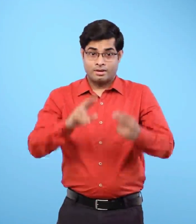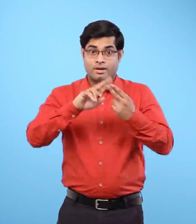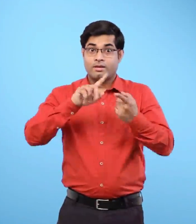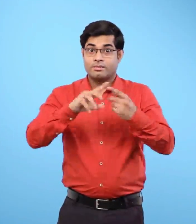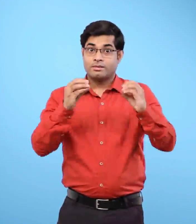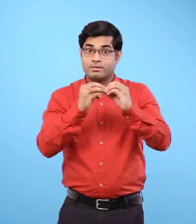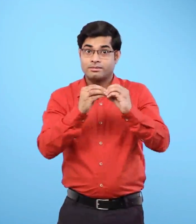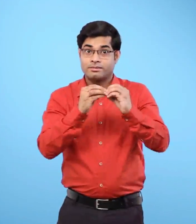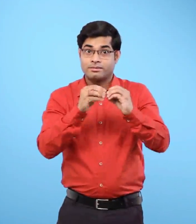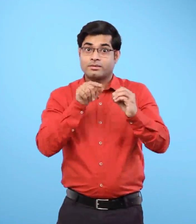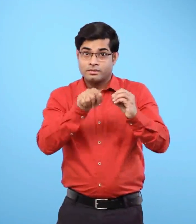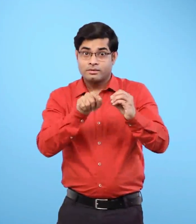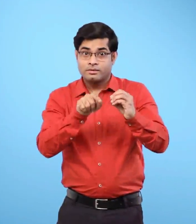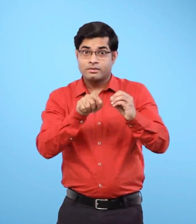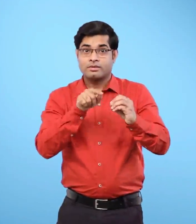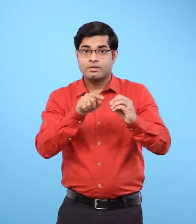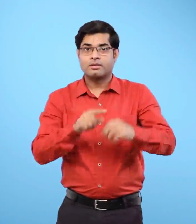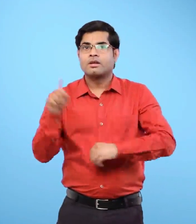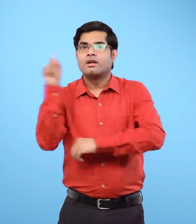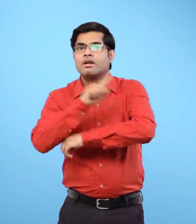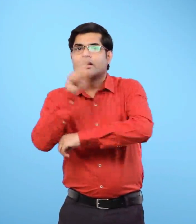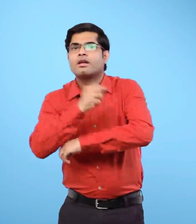How many days are there in February?